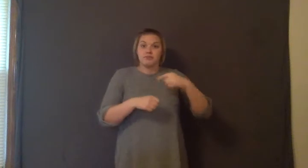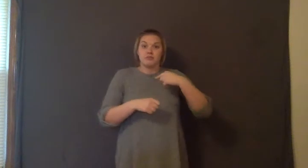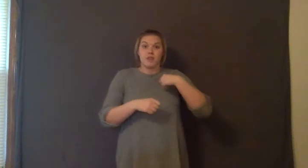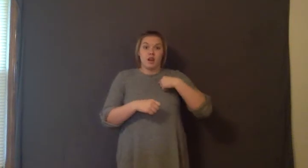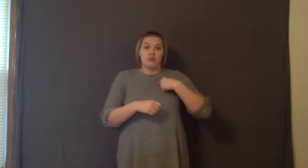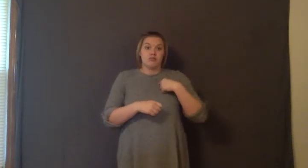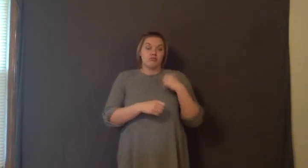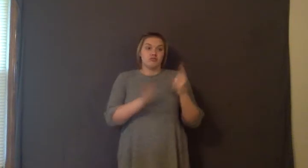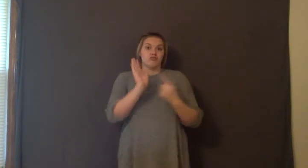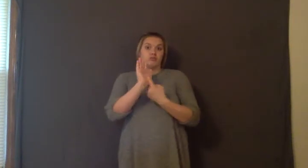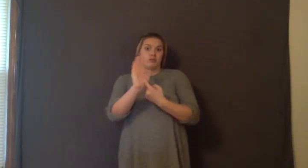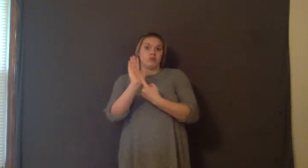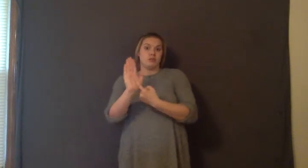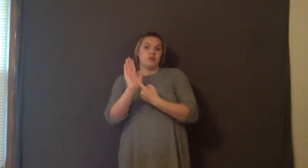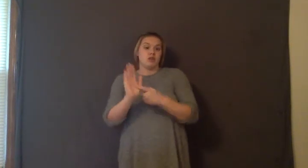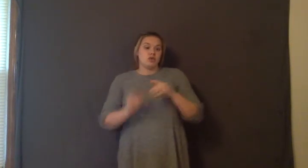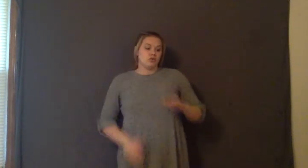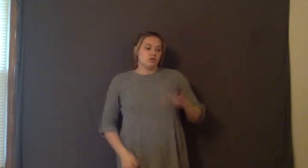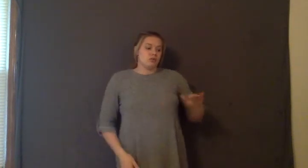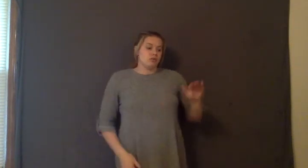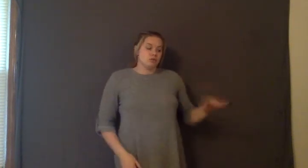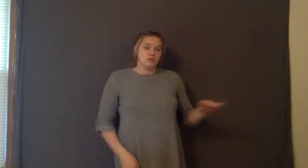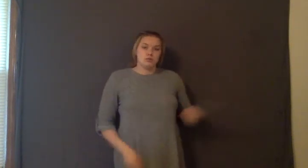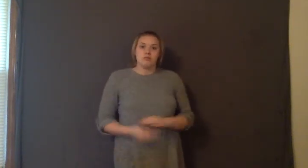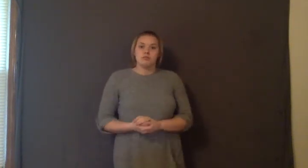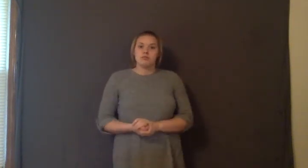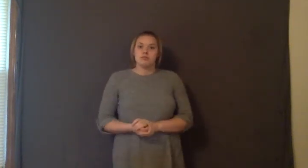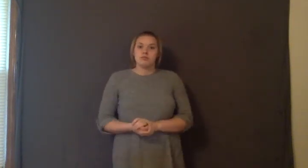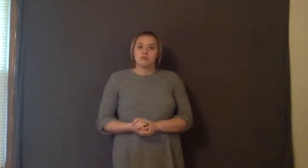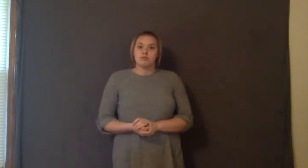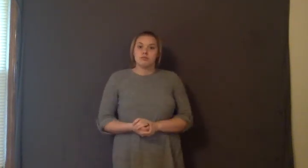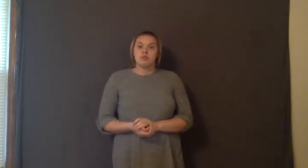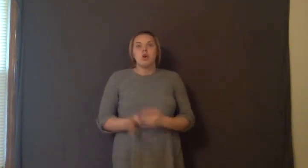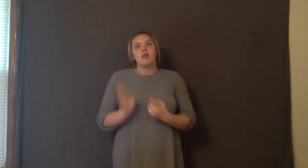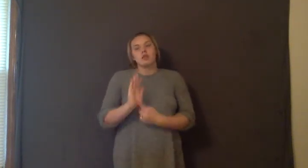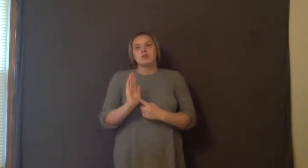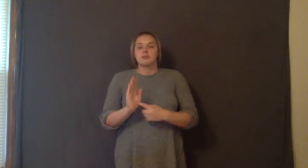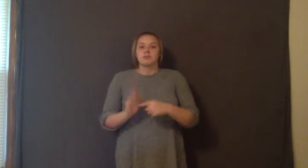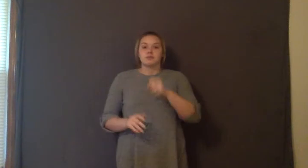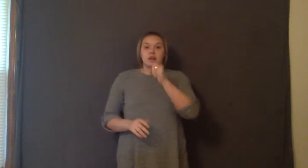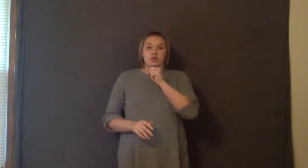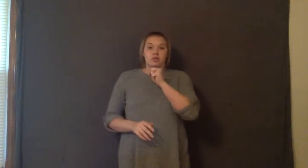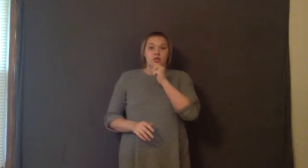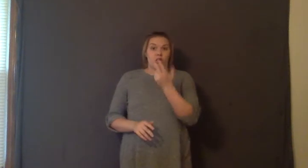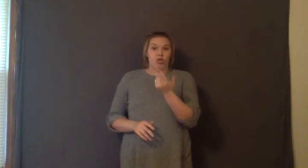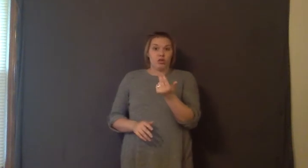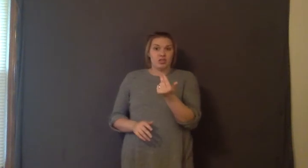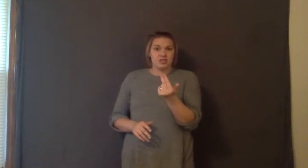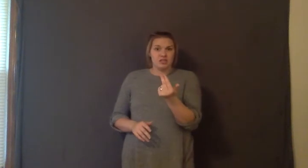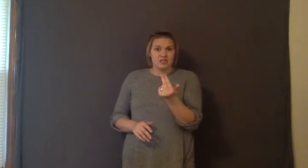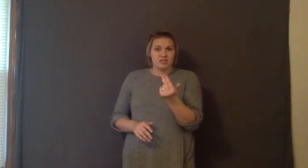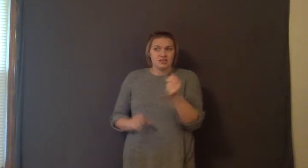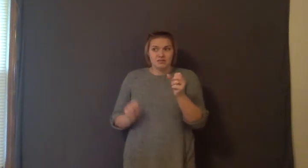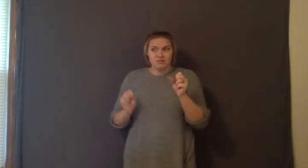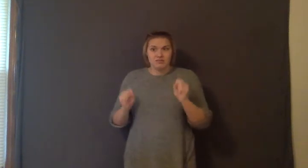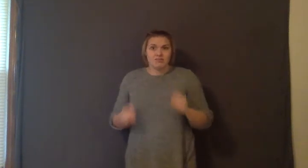world where we sentence 13-year-old children to die in prison. We have life imprisonment without parole for kids in this country.